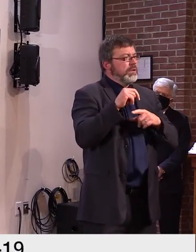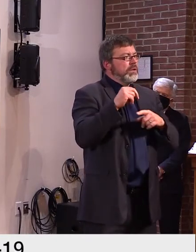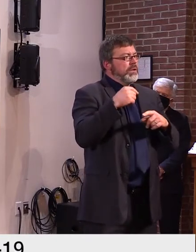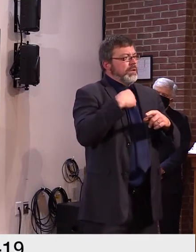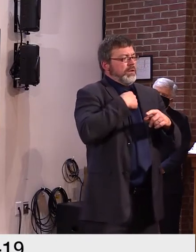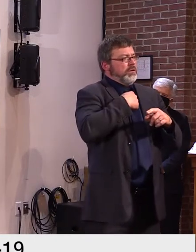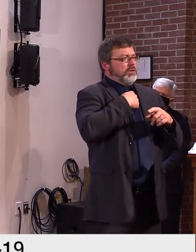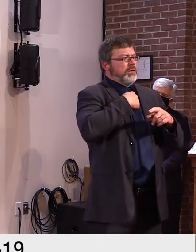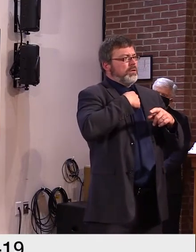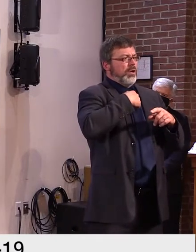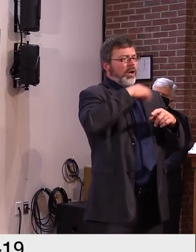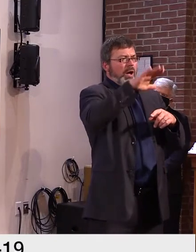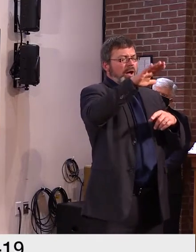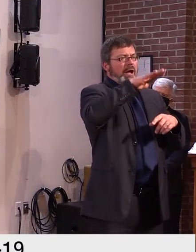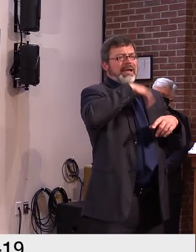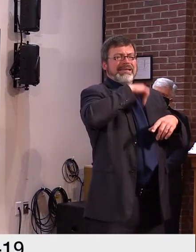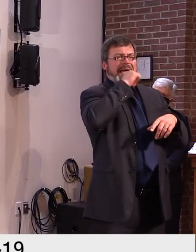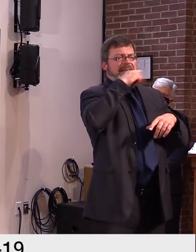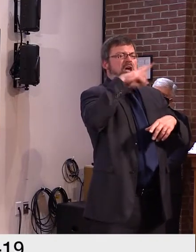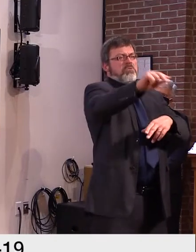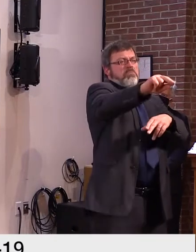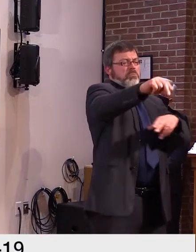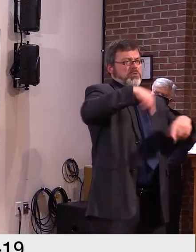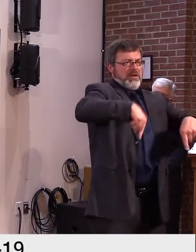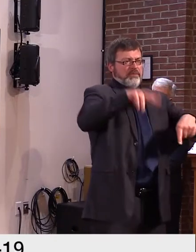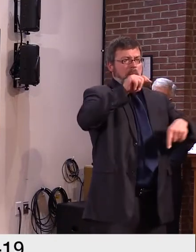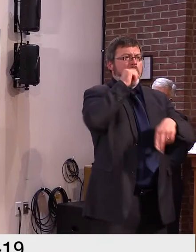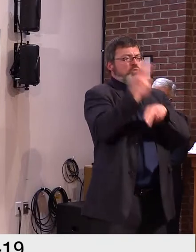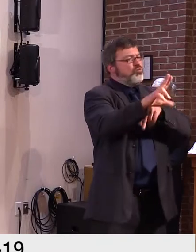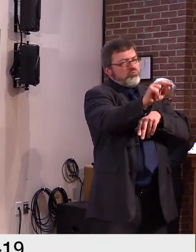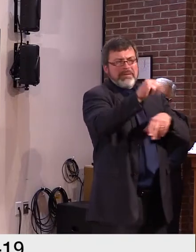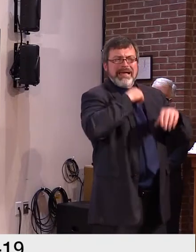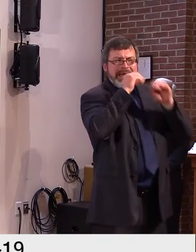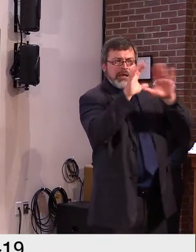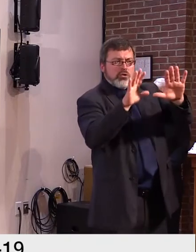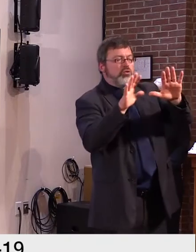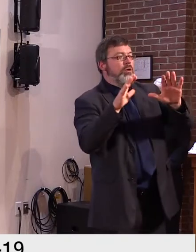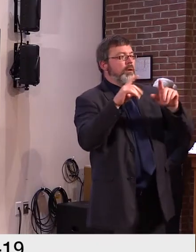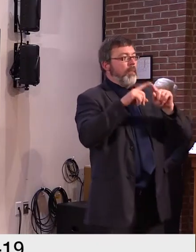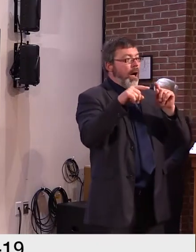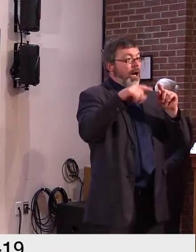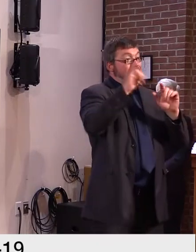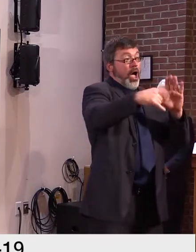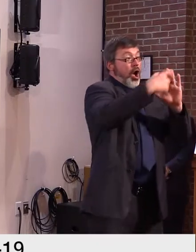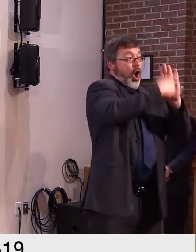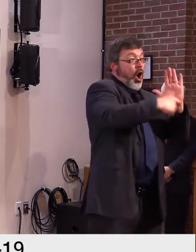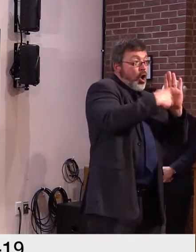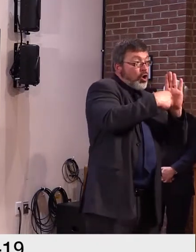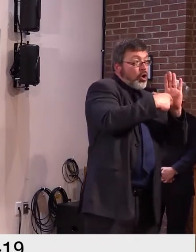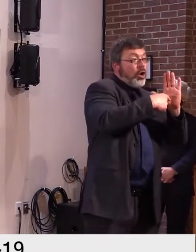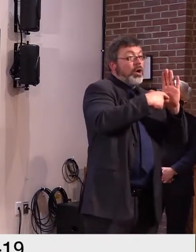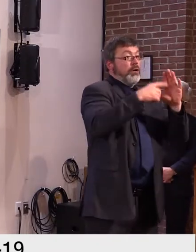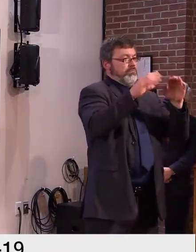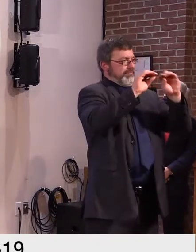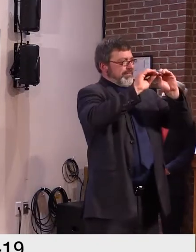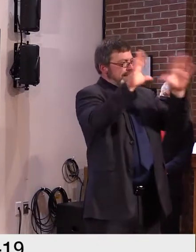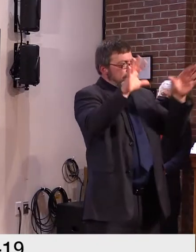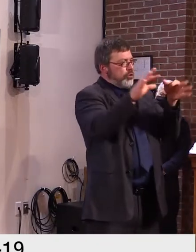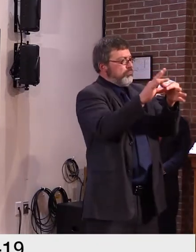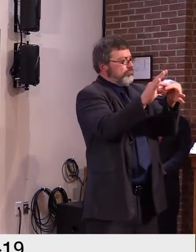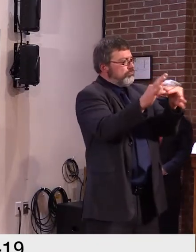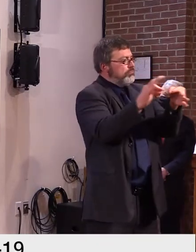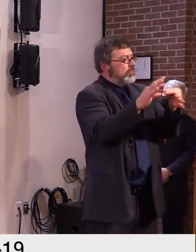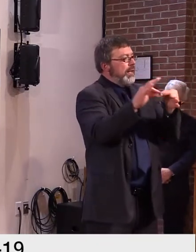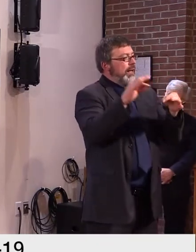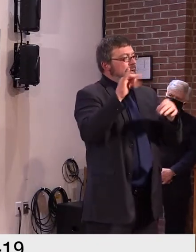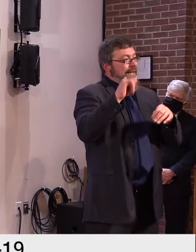tests. The article and what we've been saying is very good about pointing out that it's the clinical circumstance